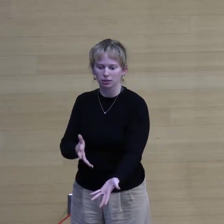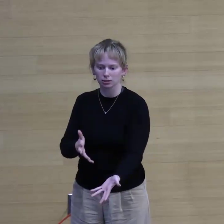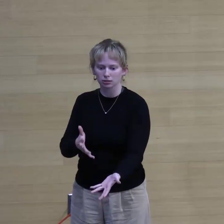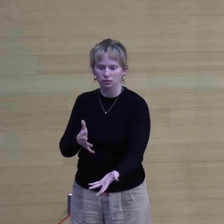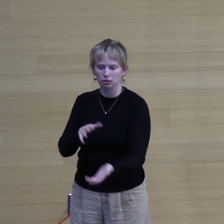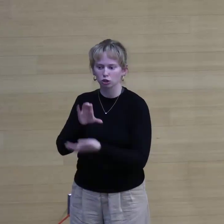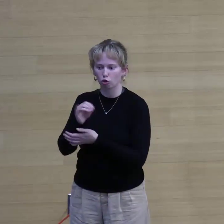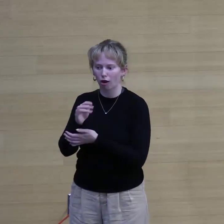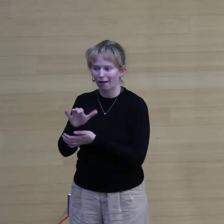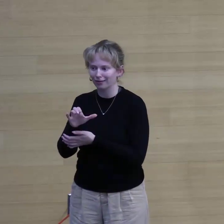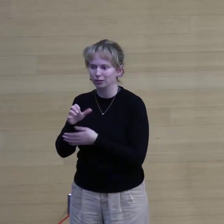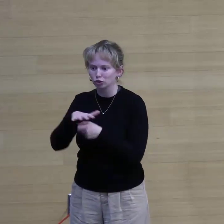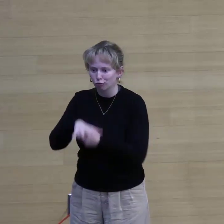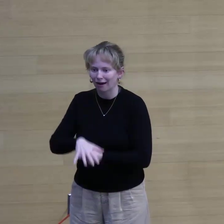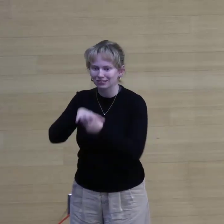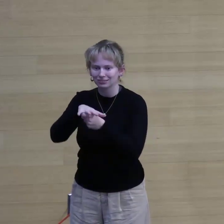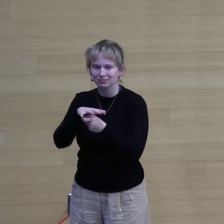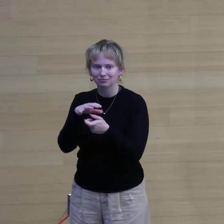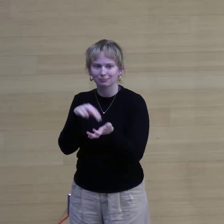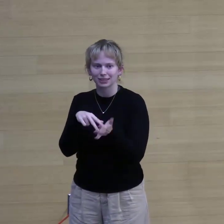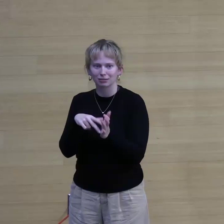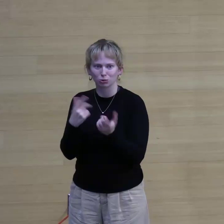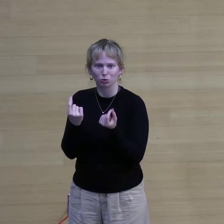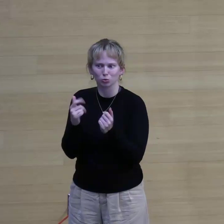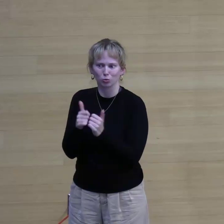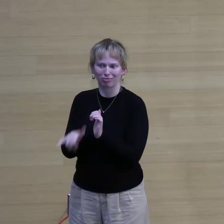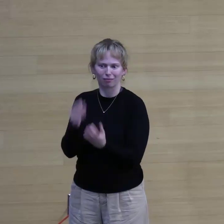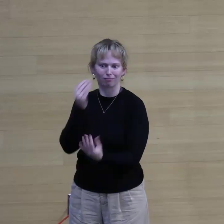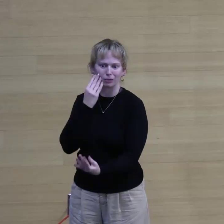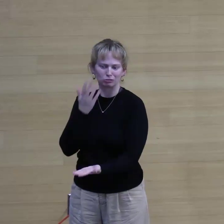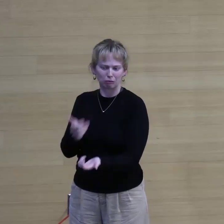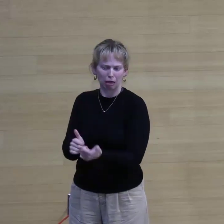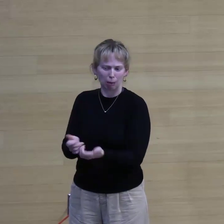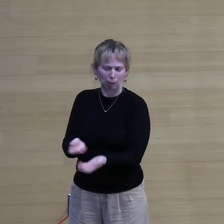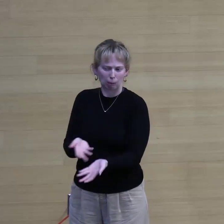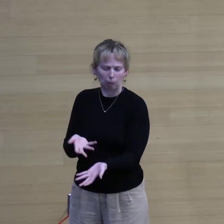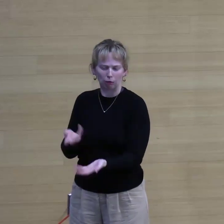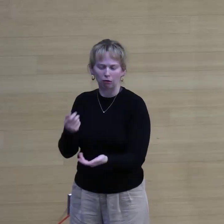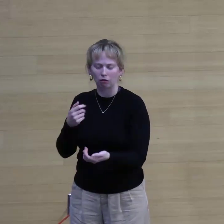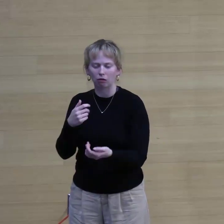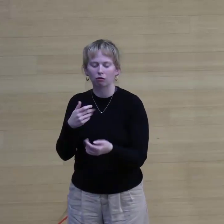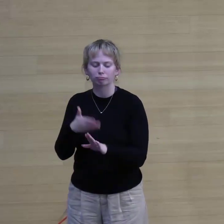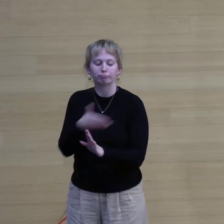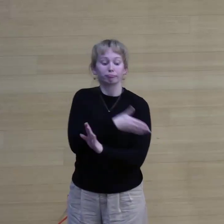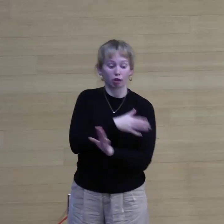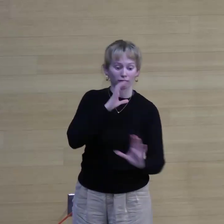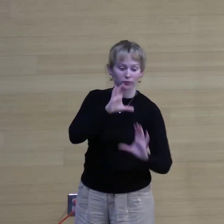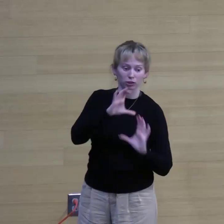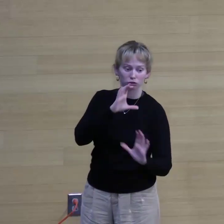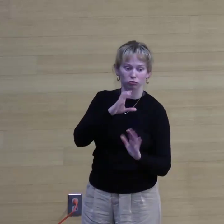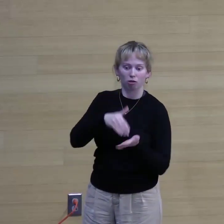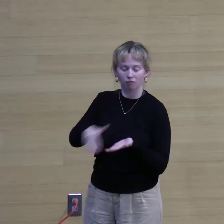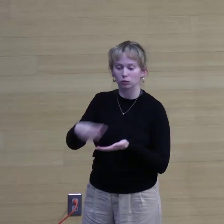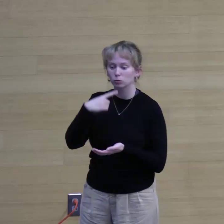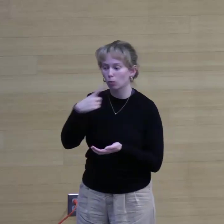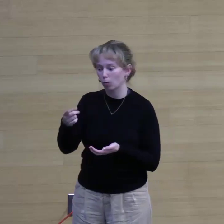stress, and what do we do with that? And so going back to the earlier part of your conversation, we're often told to